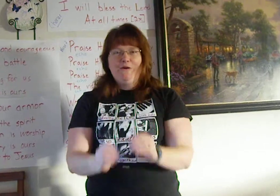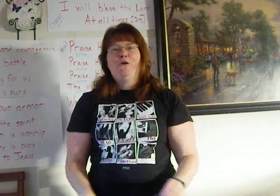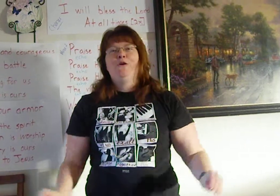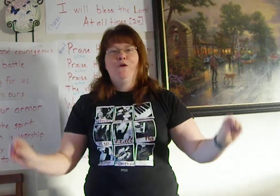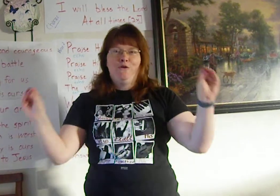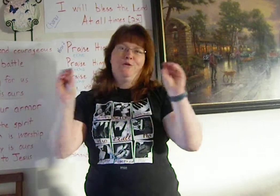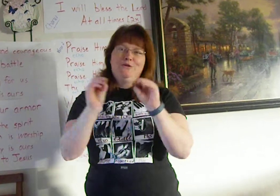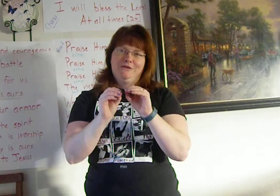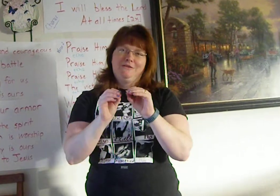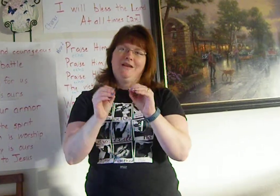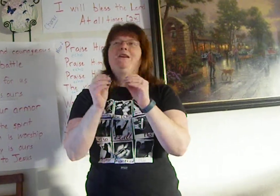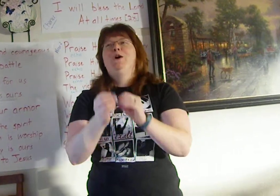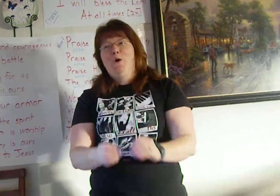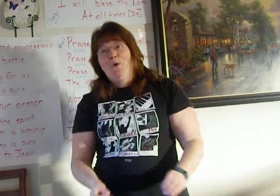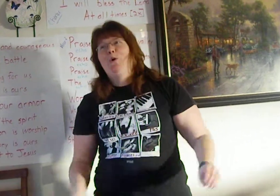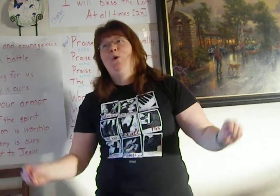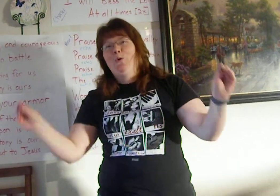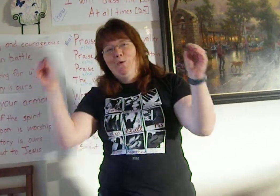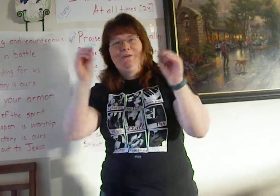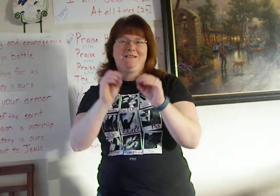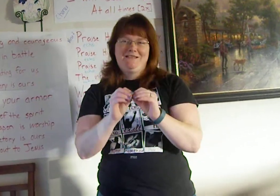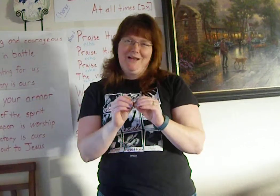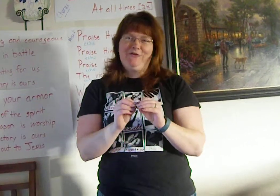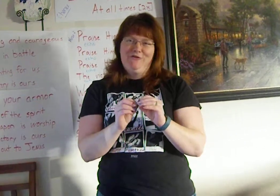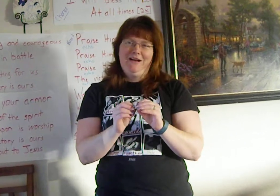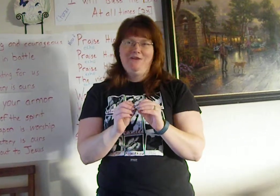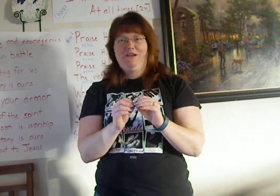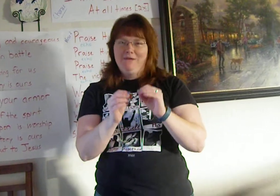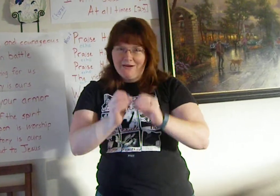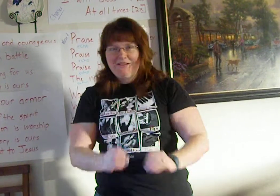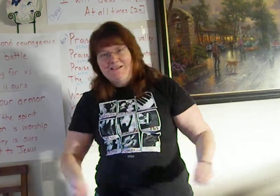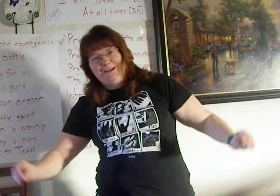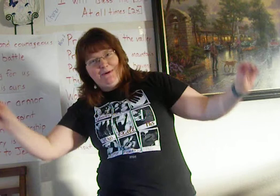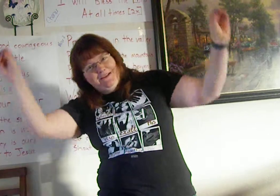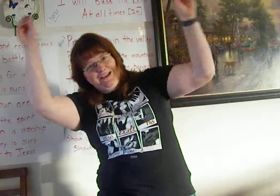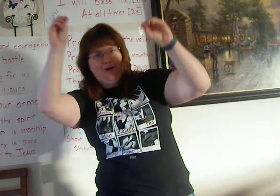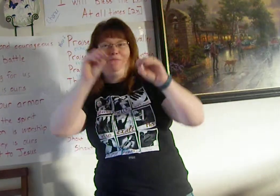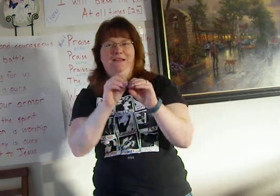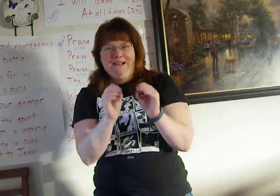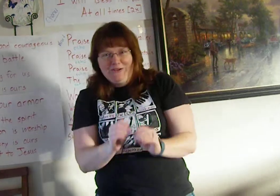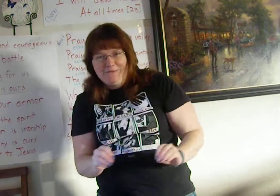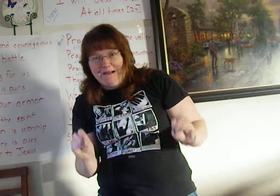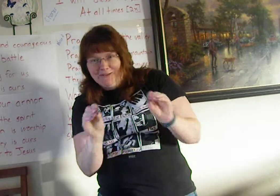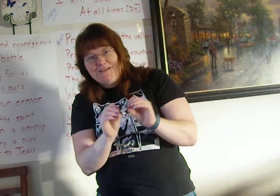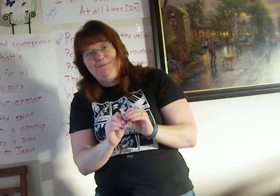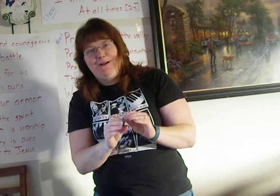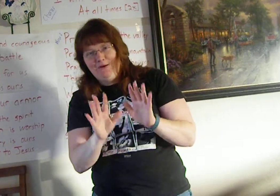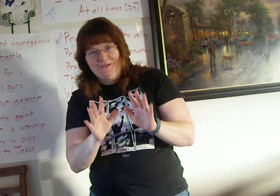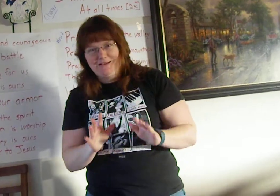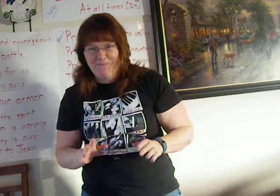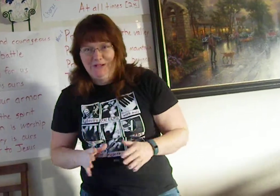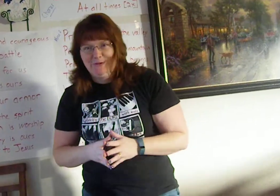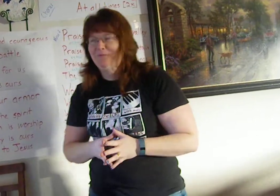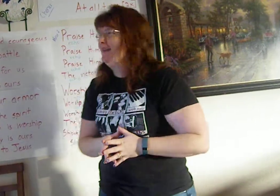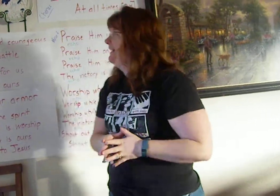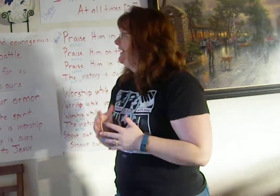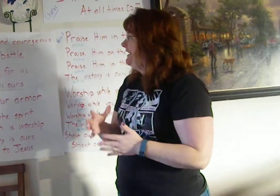be O, O. It's a lot of fun. You could be artistic with it and go big, or you can make little small O's. It's up to you.